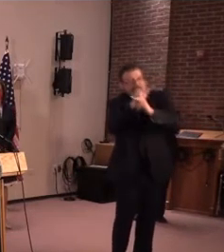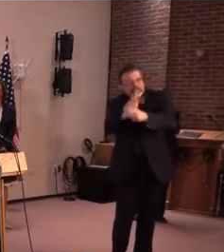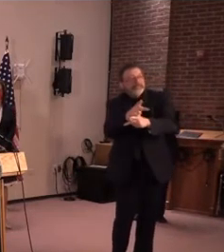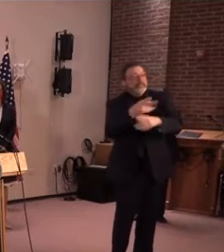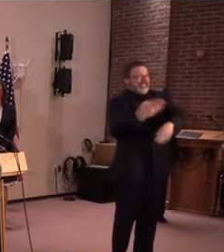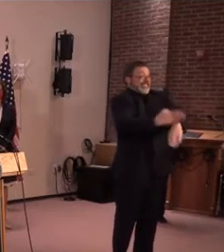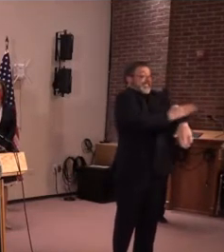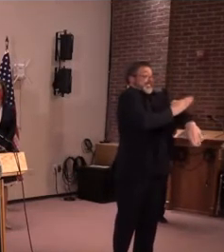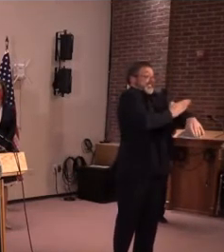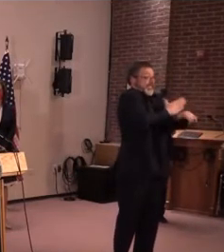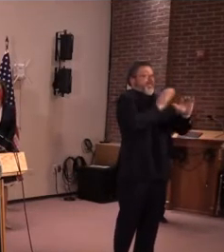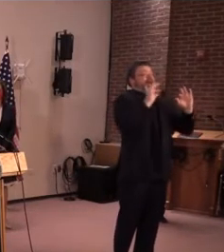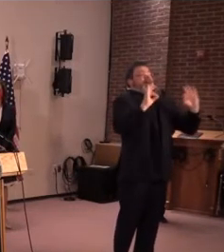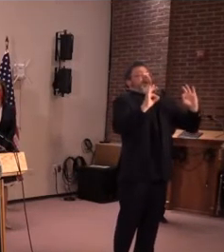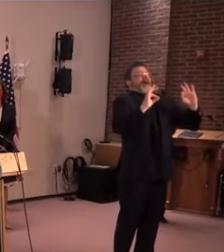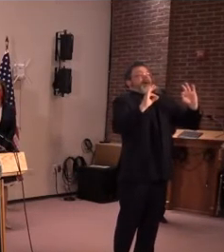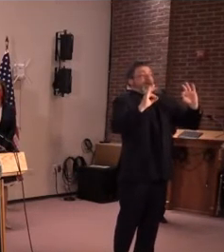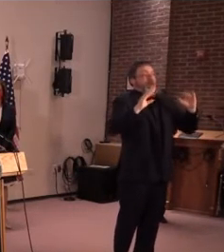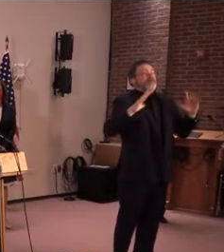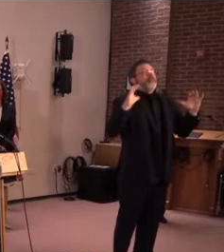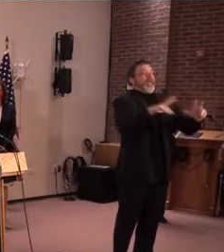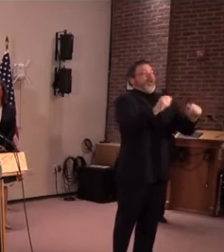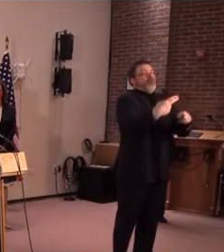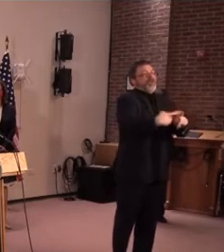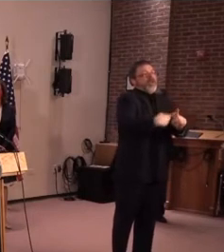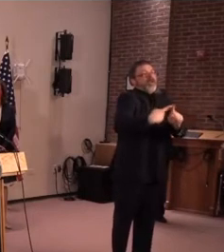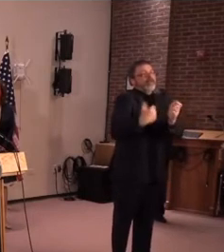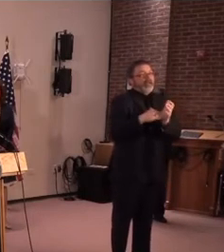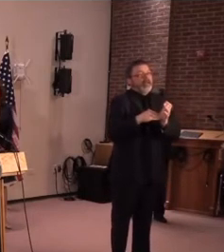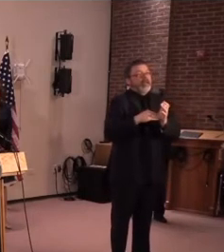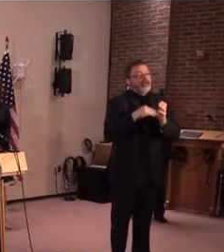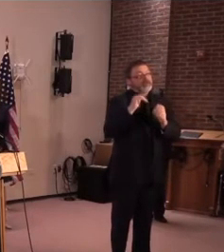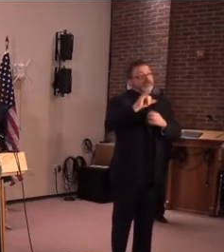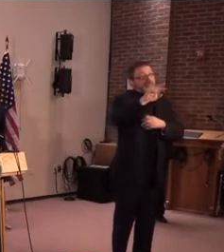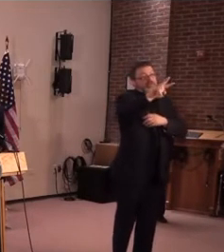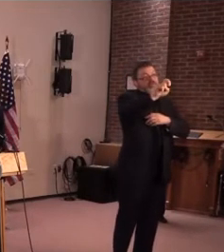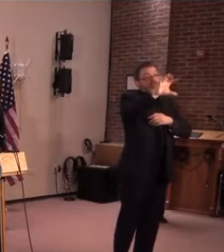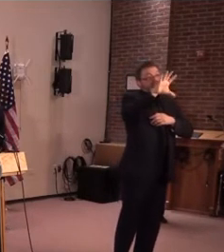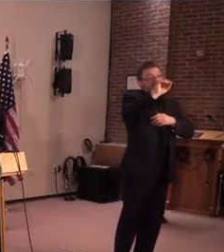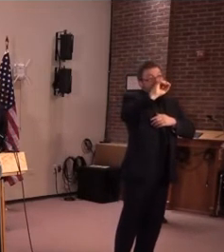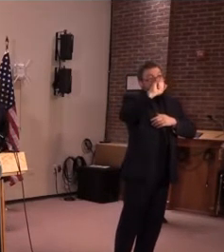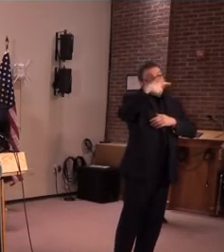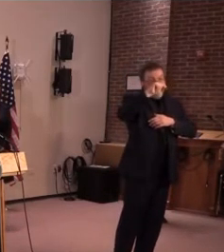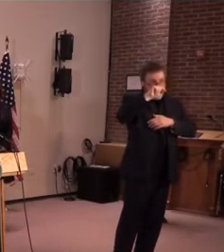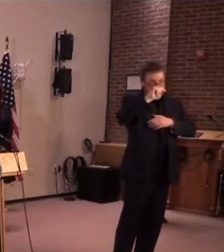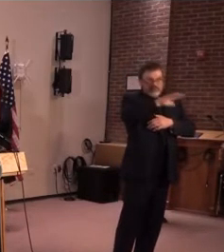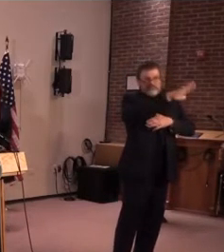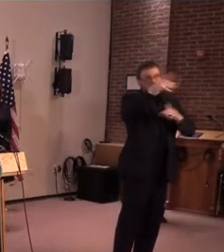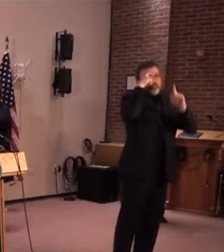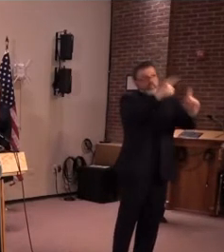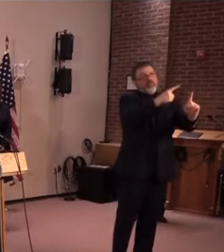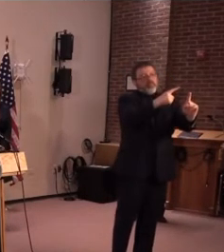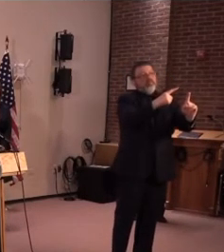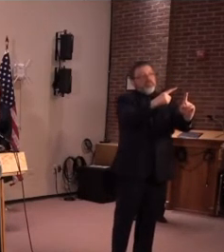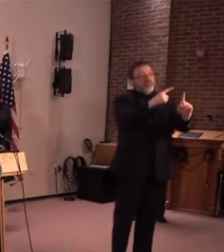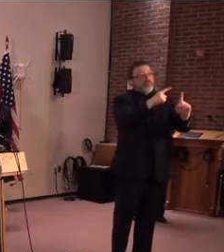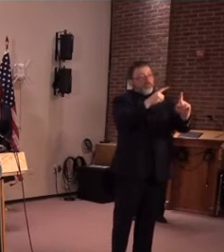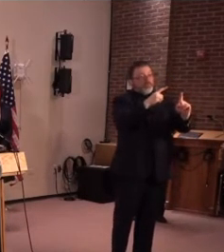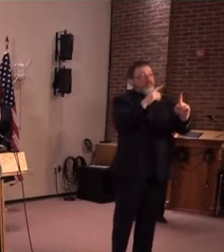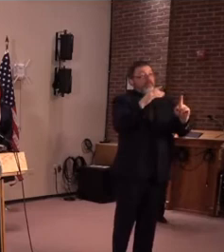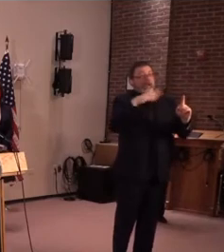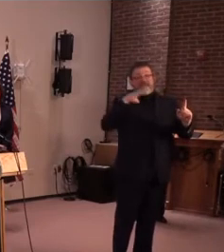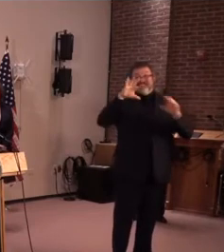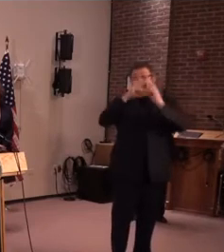of housing available to rehouse families and individuals experiencing homelessness during this crisis. We know these are